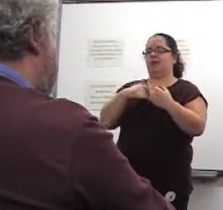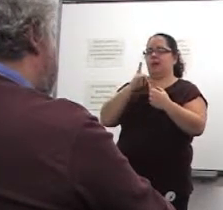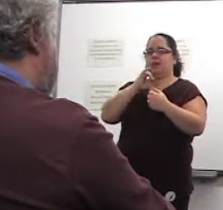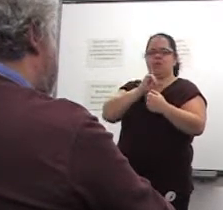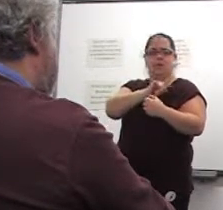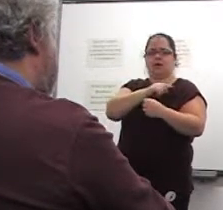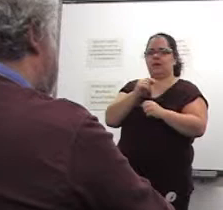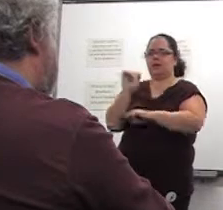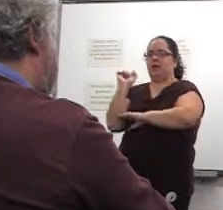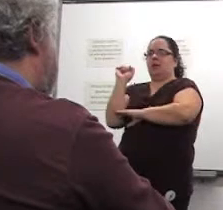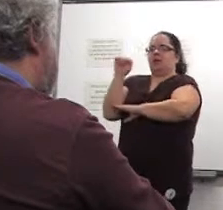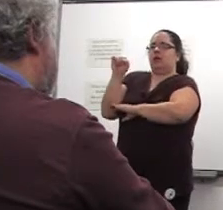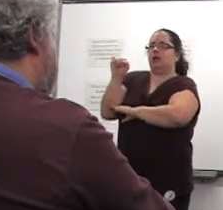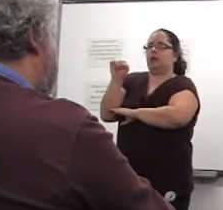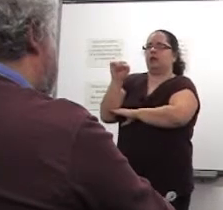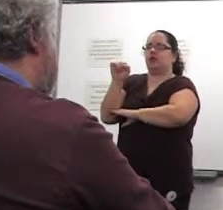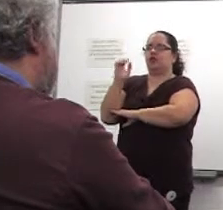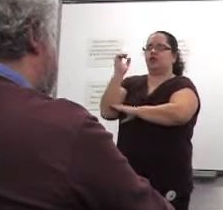straighter.